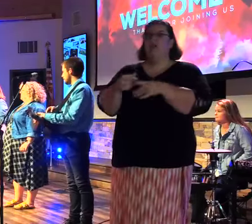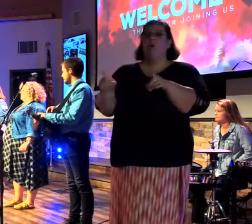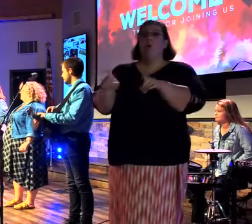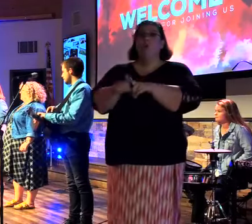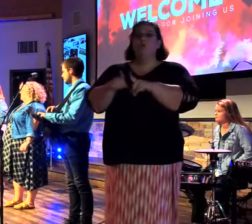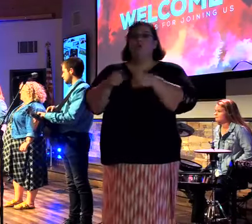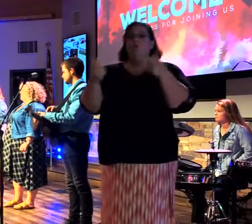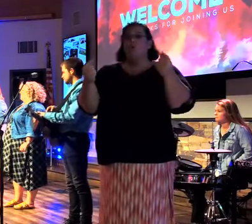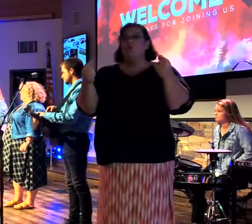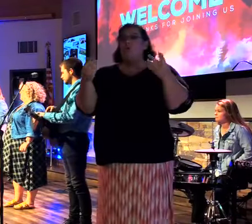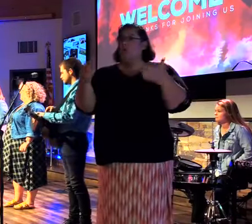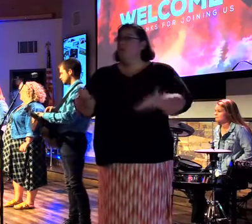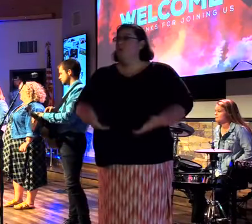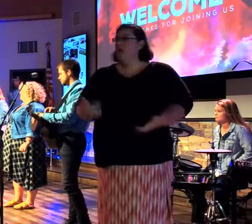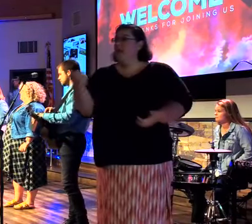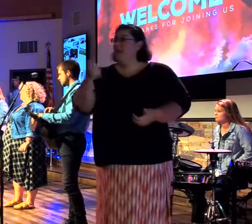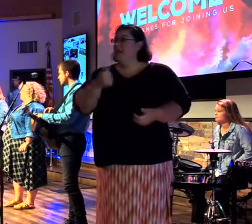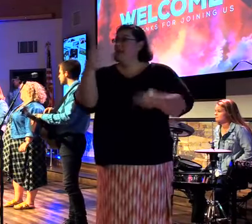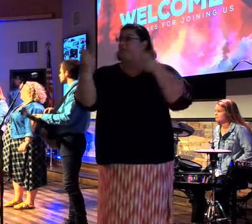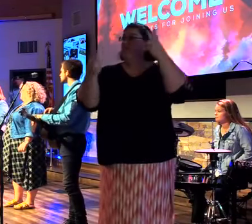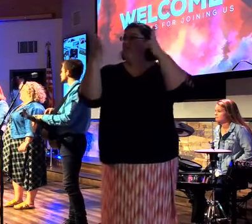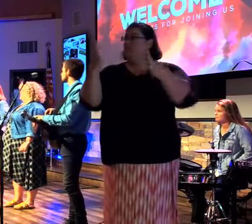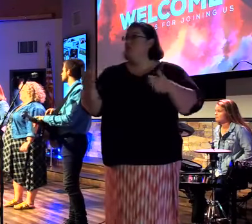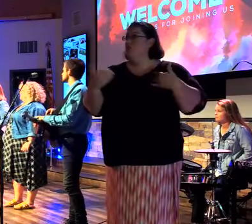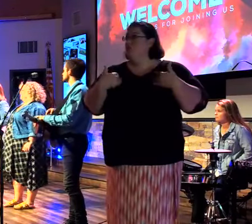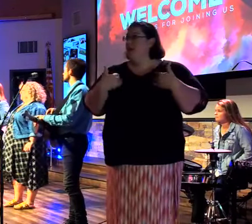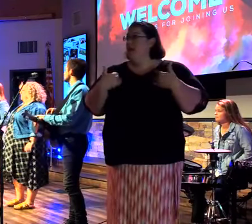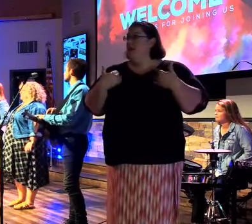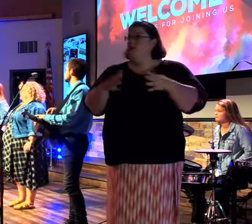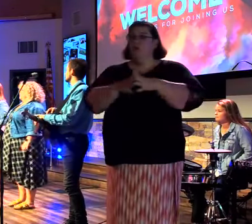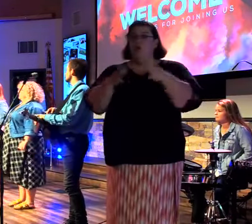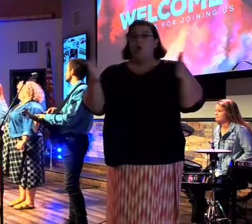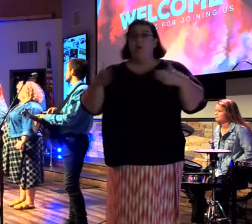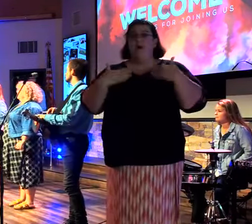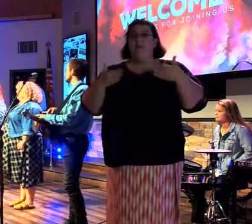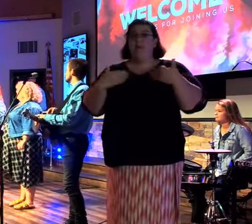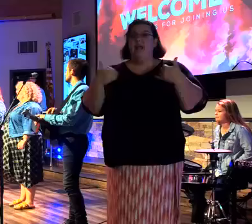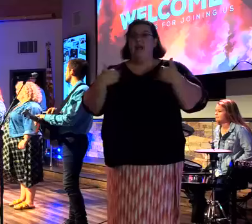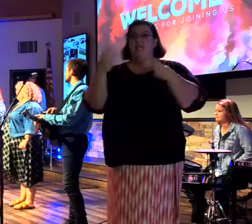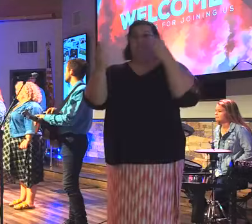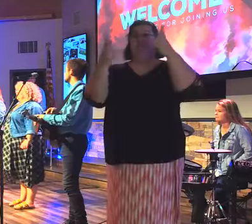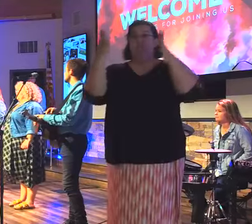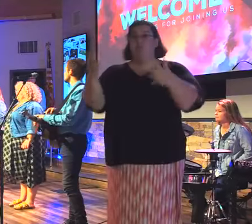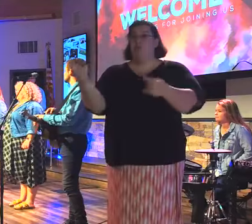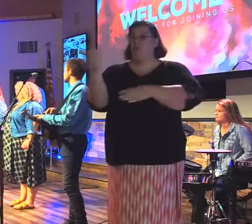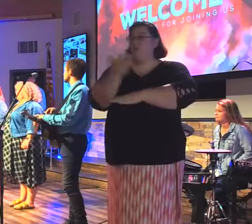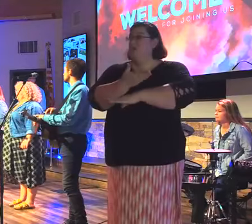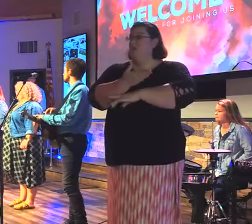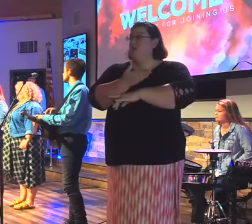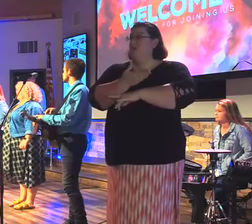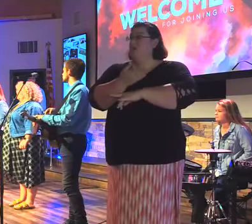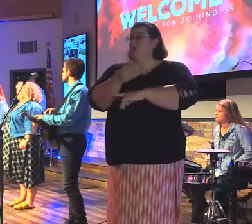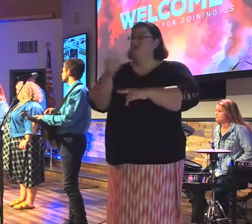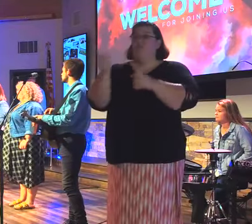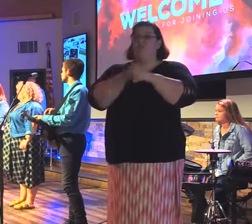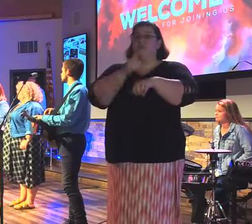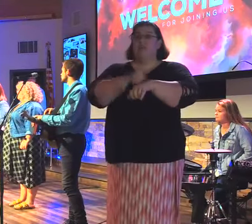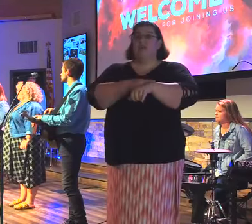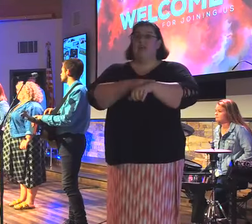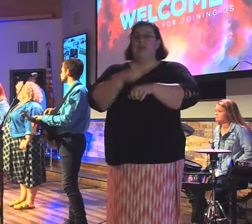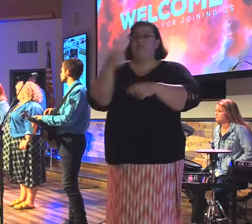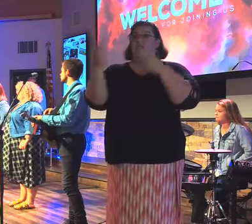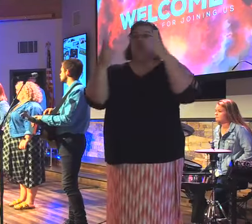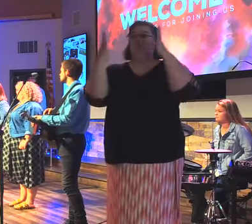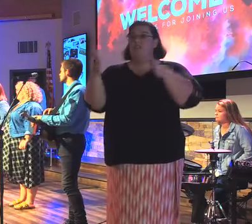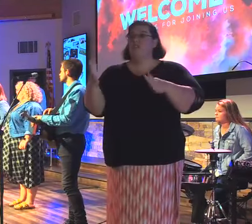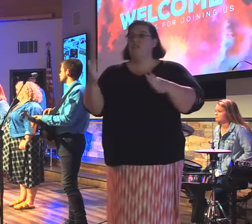to do this morning is we want to welcome any visitors that we might have. We're so glad to always have guests here at Crossroads, so if it's your very first time, we want you to know how glad